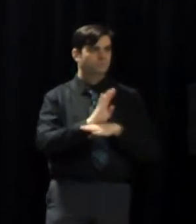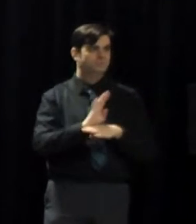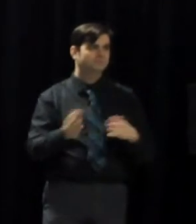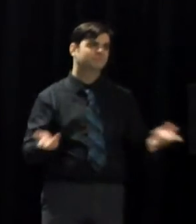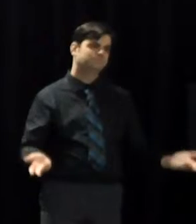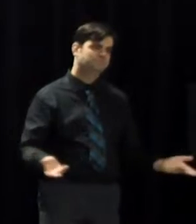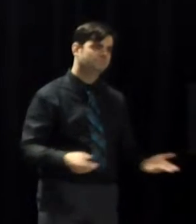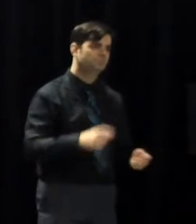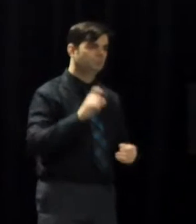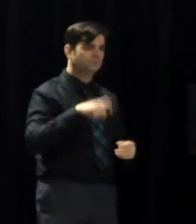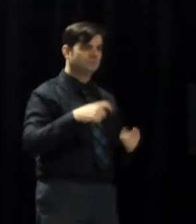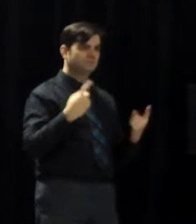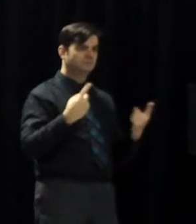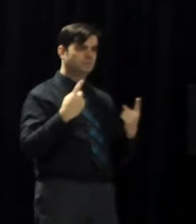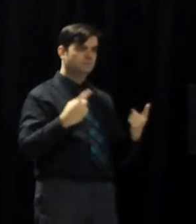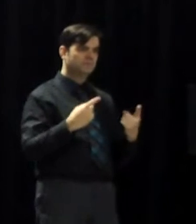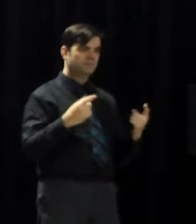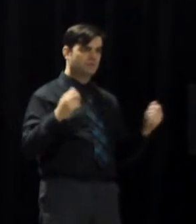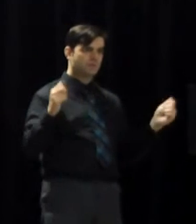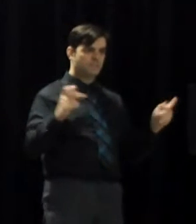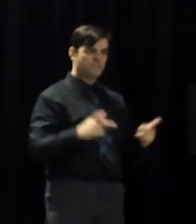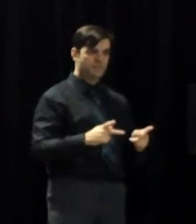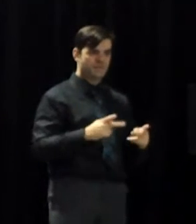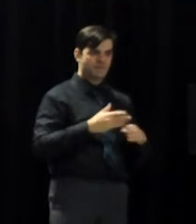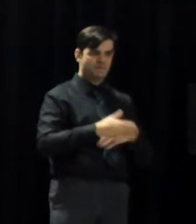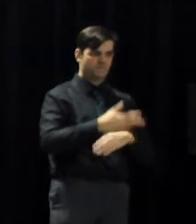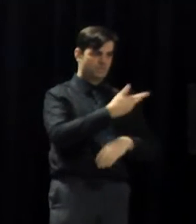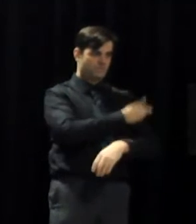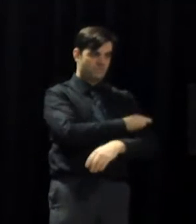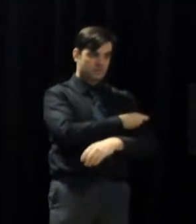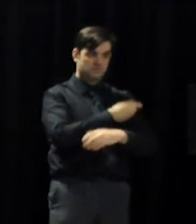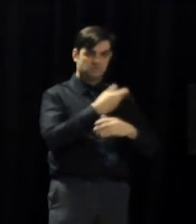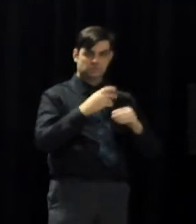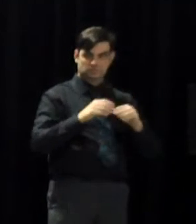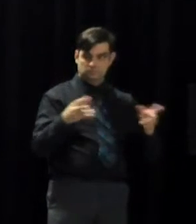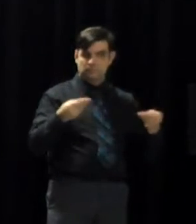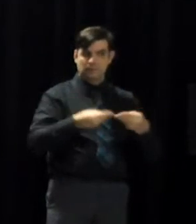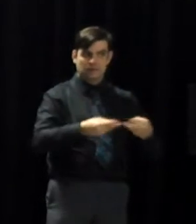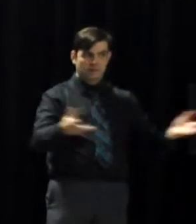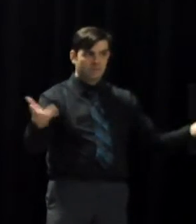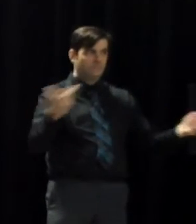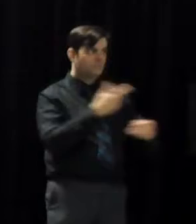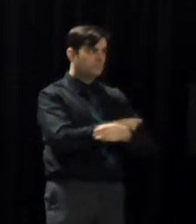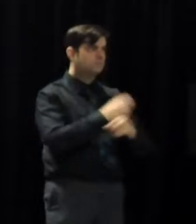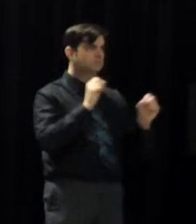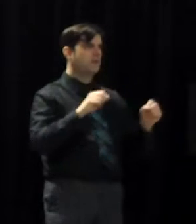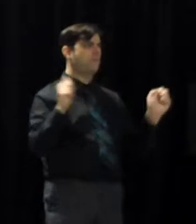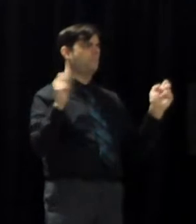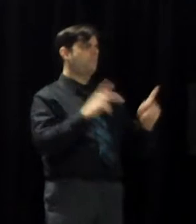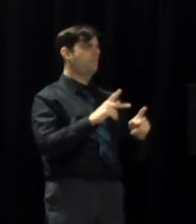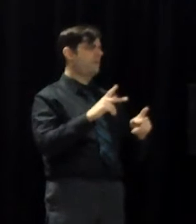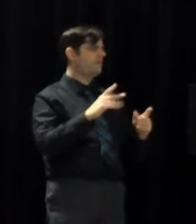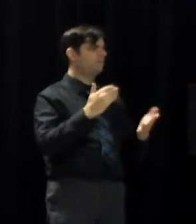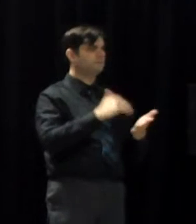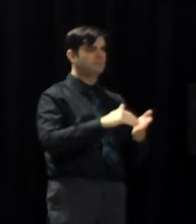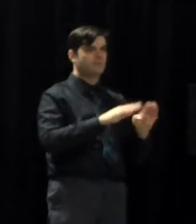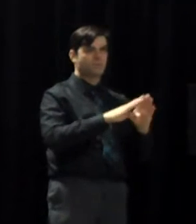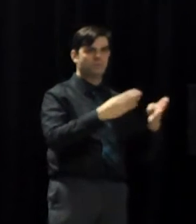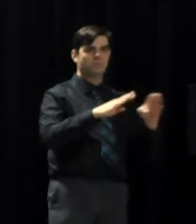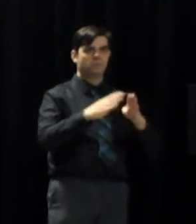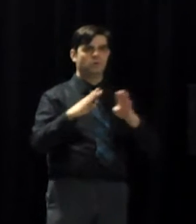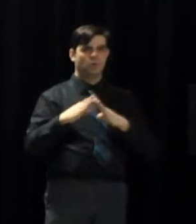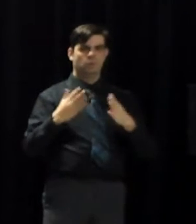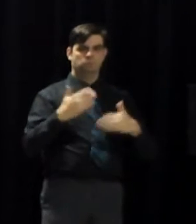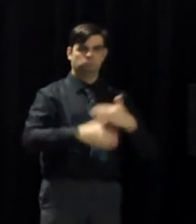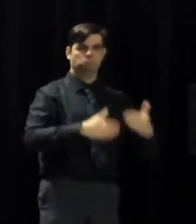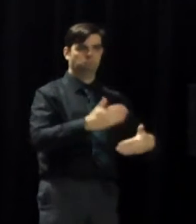back to when we've gotten the vaccine distributed through the majority of the population. So I think I would agree with the